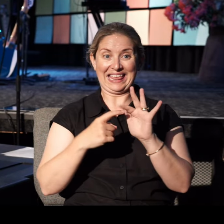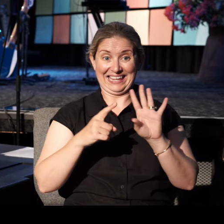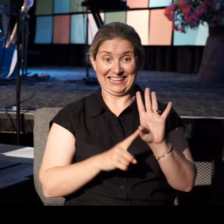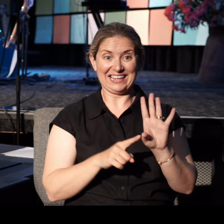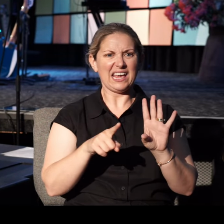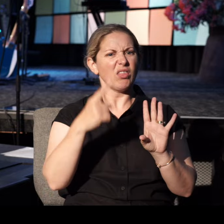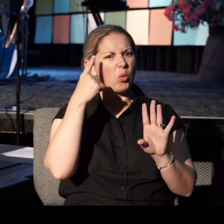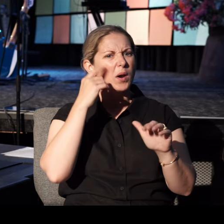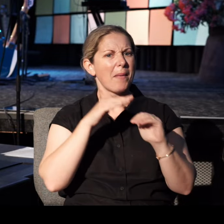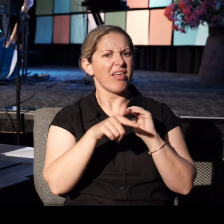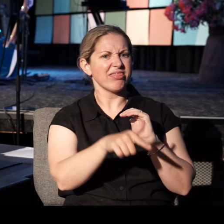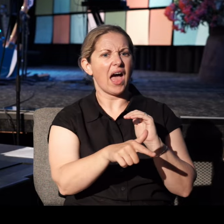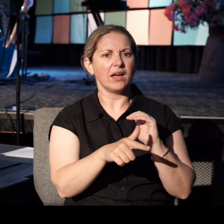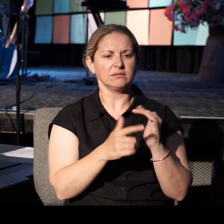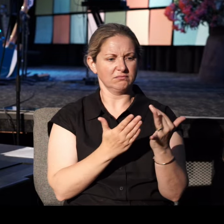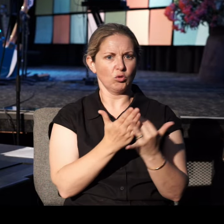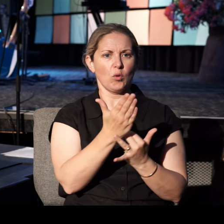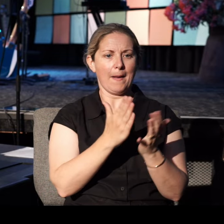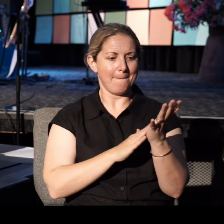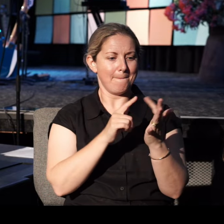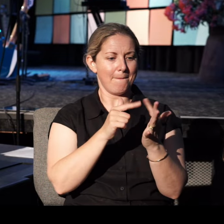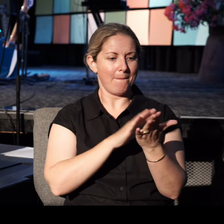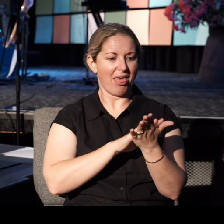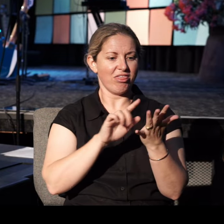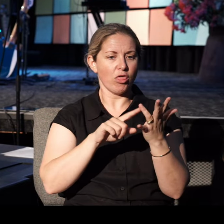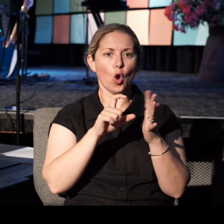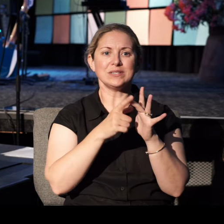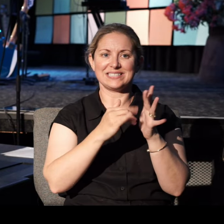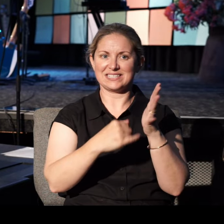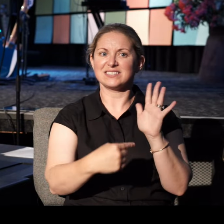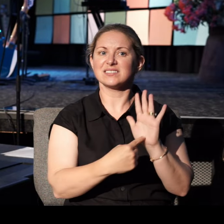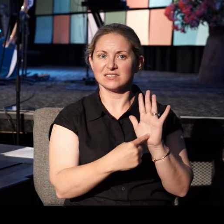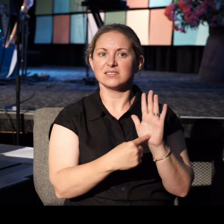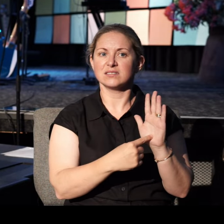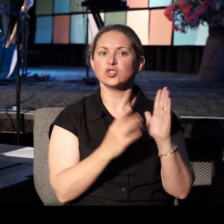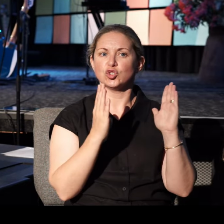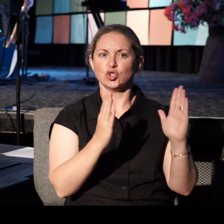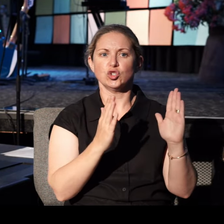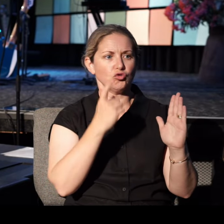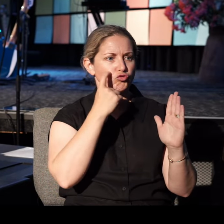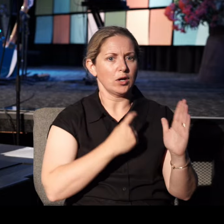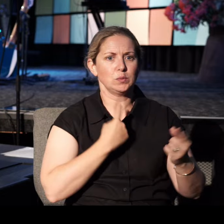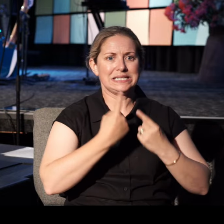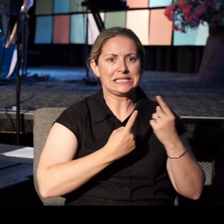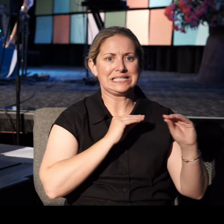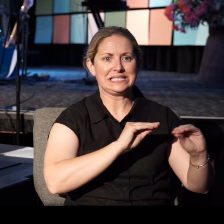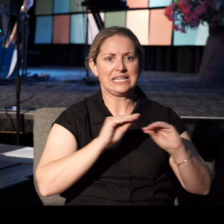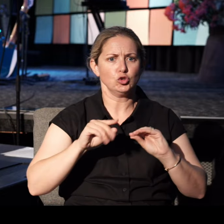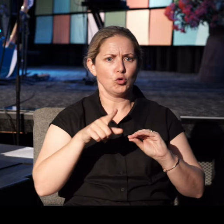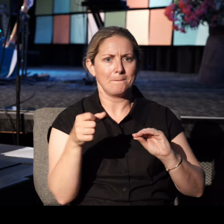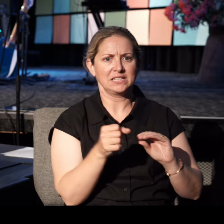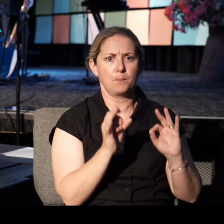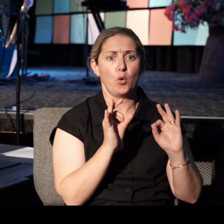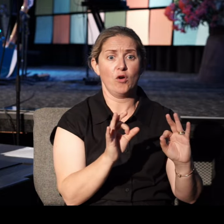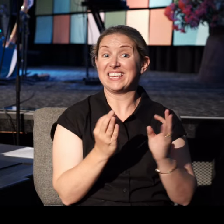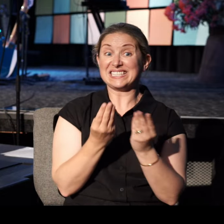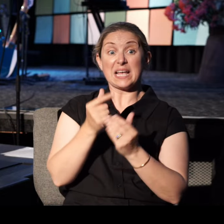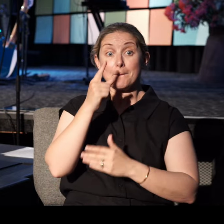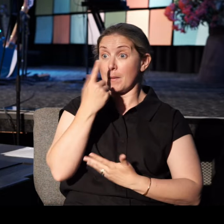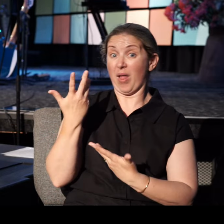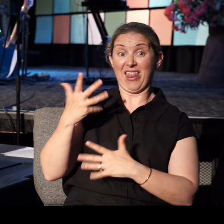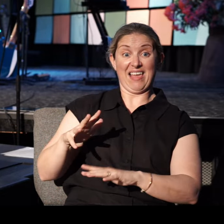on. And we in our own day have got people, I've actually had people leave church, talk to me about them